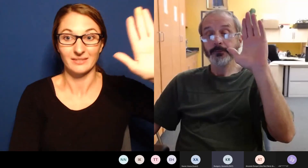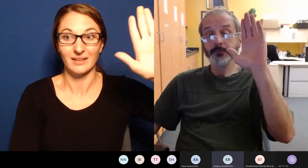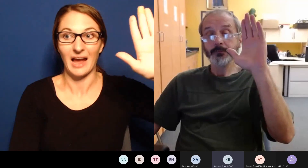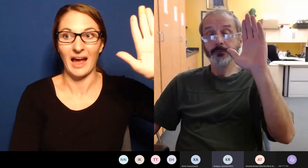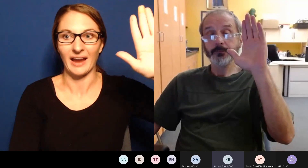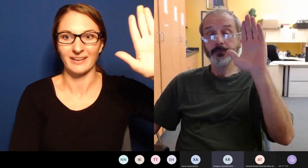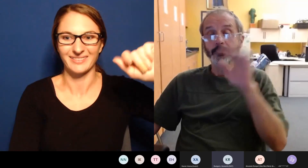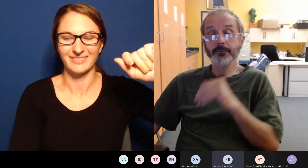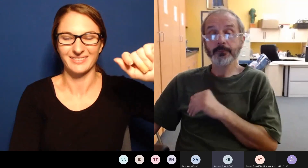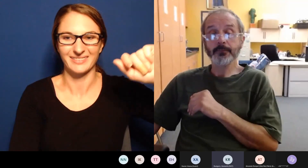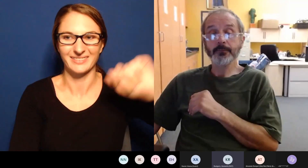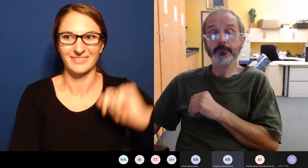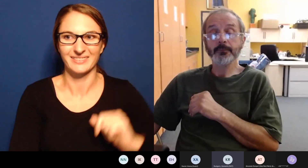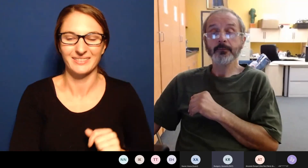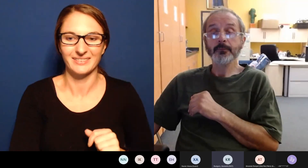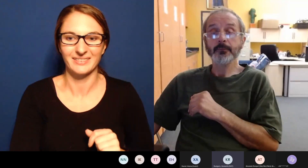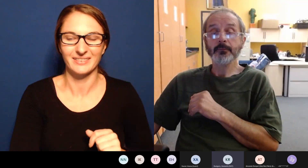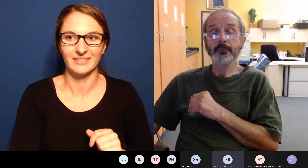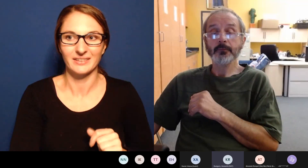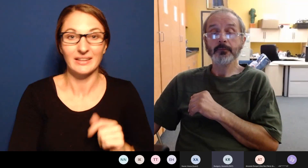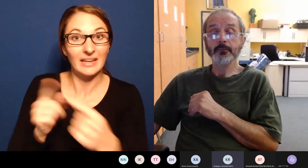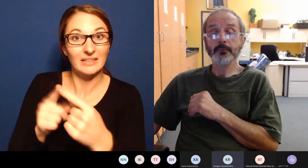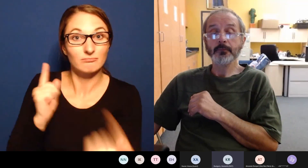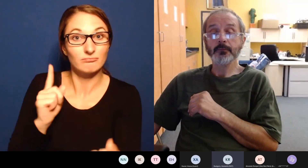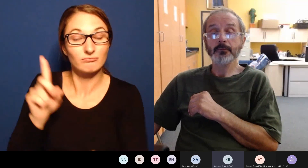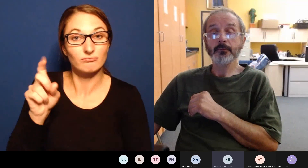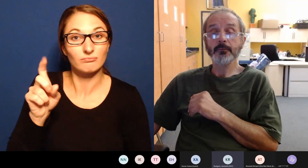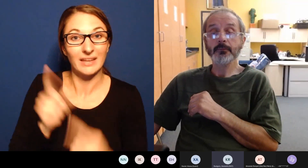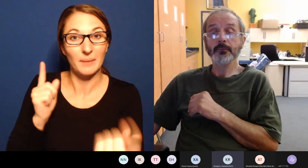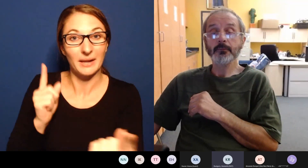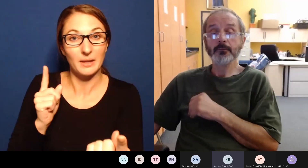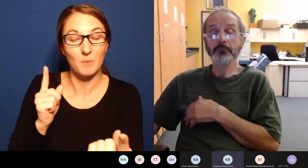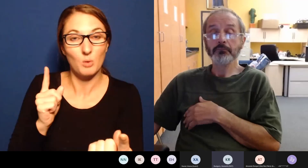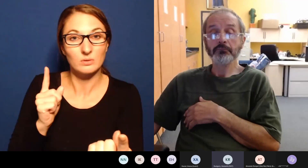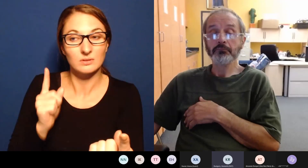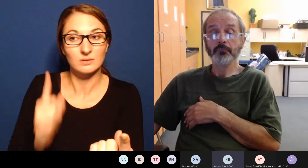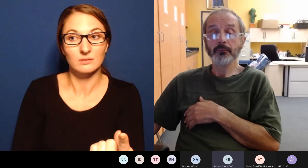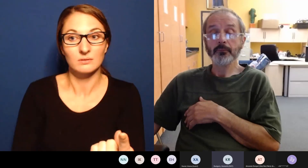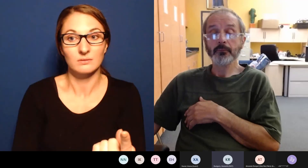And hearing Aye. no any abstentions,